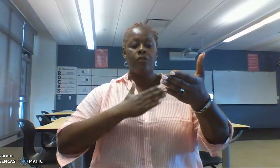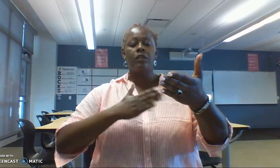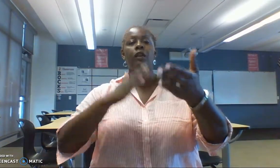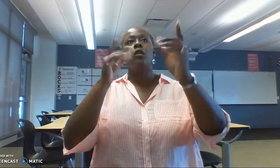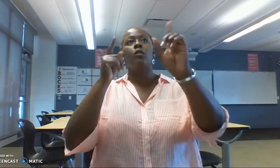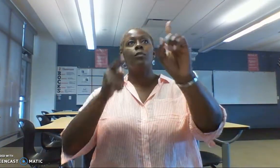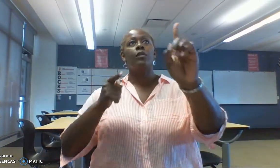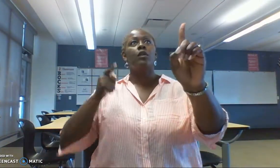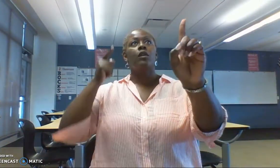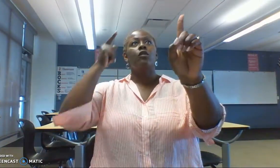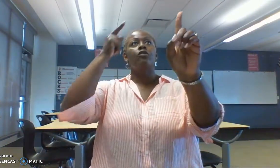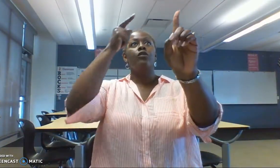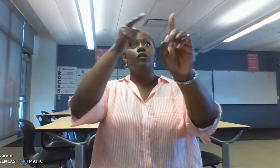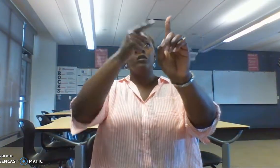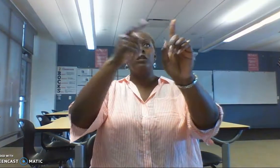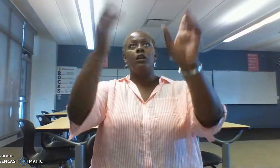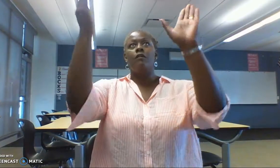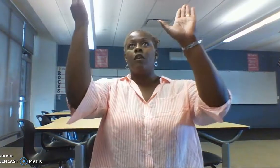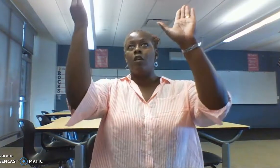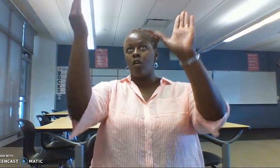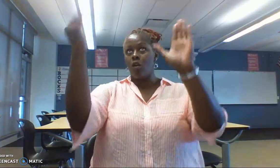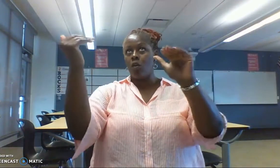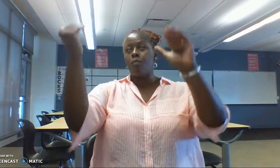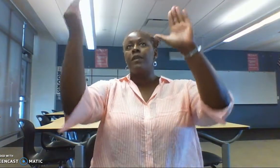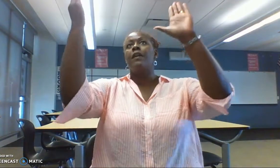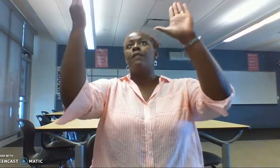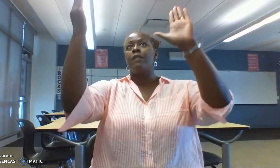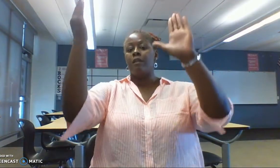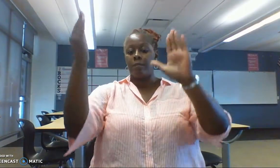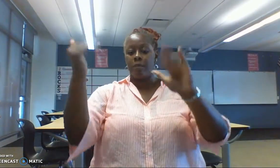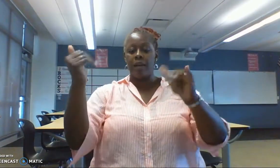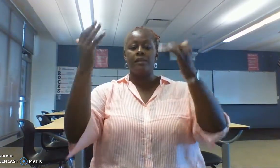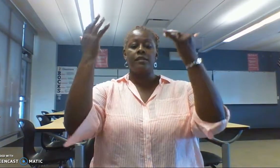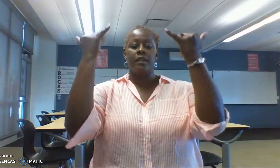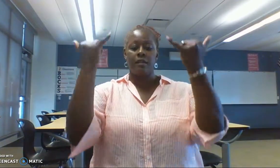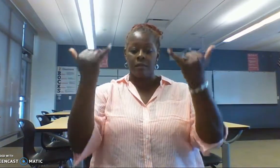of the hope. Full of the hope that the present